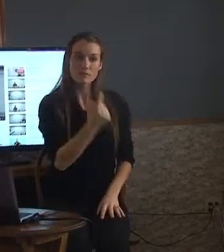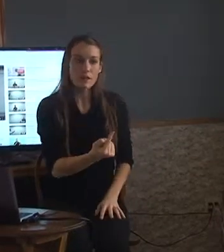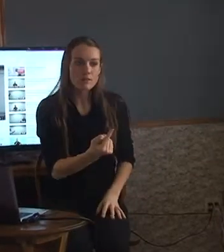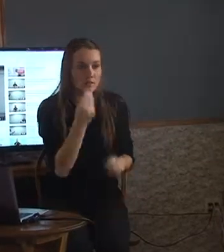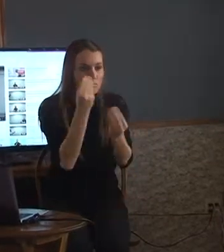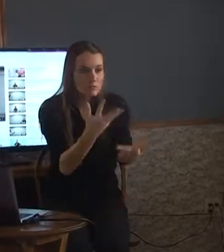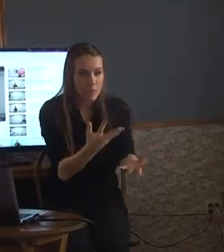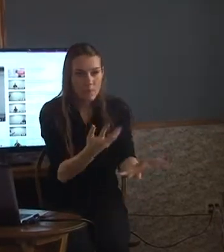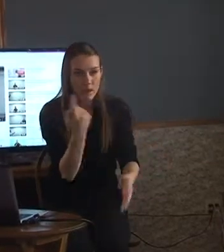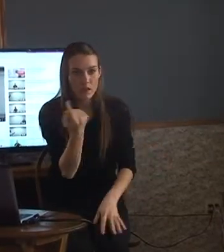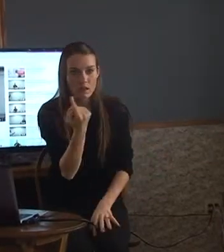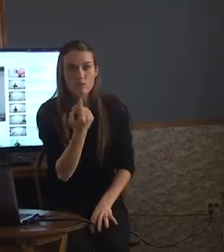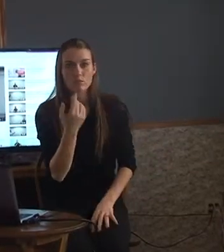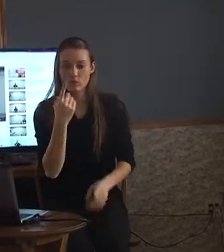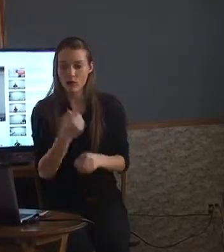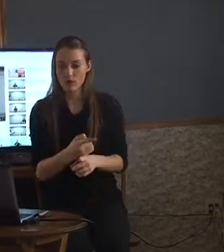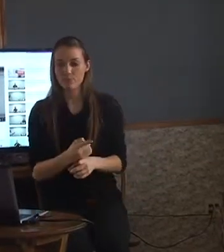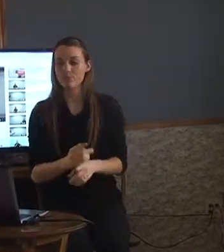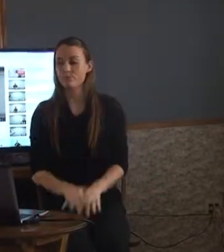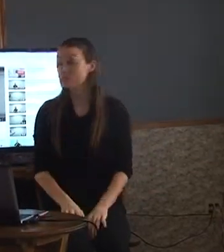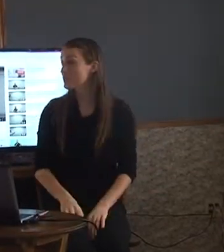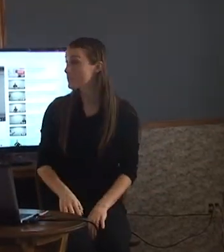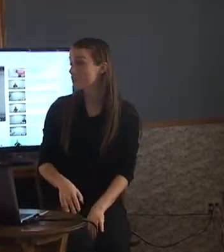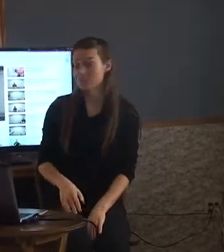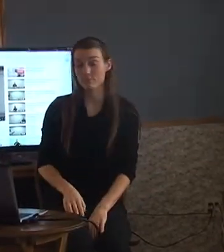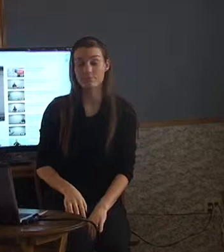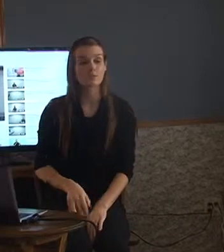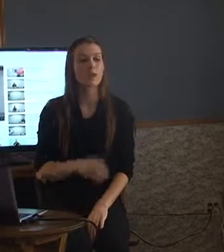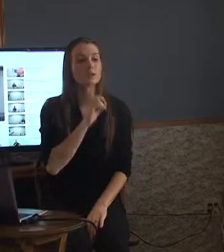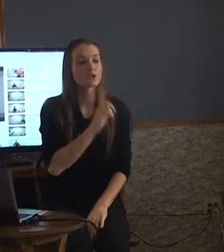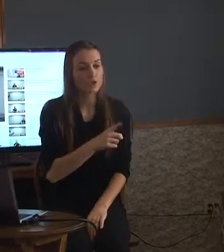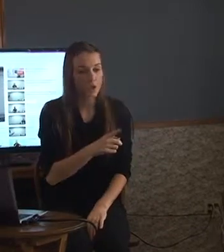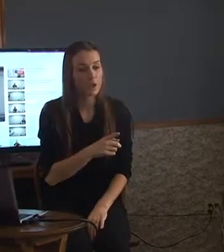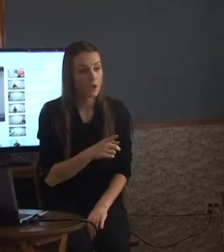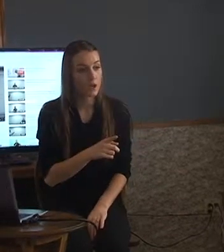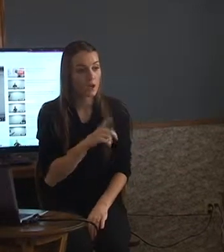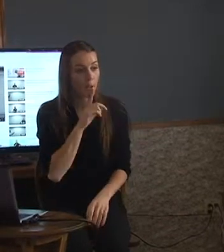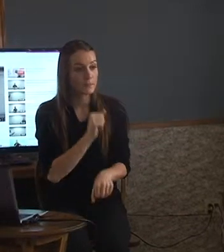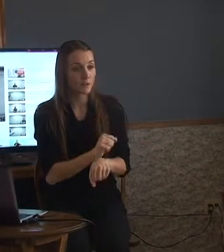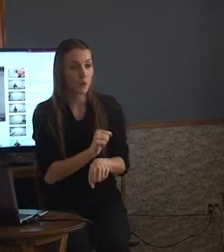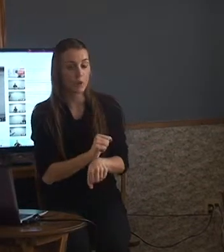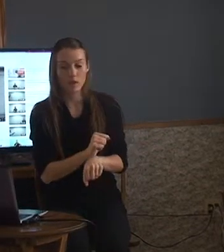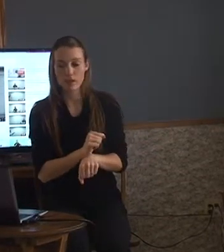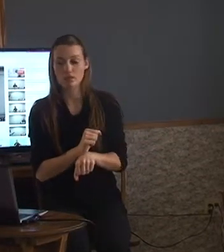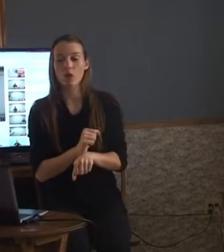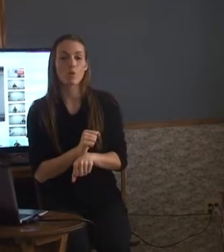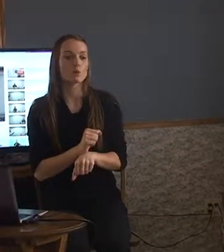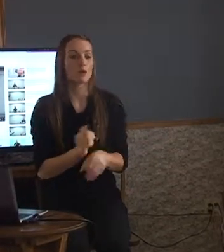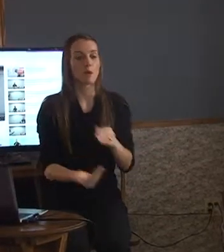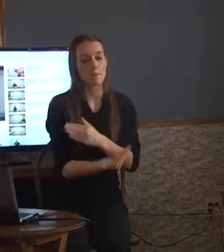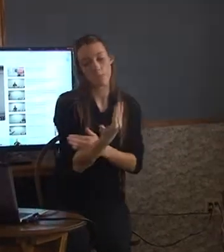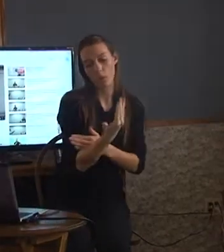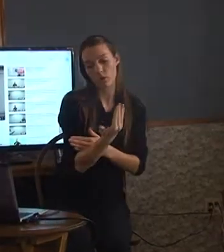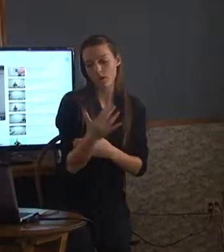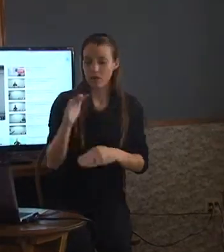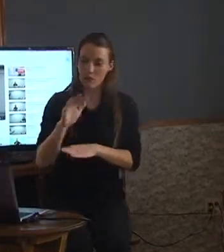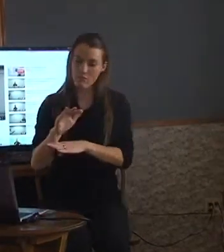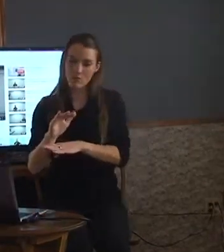Sure, absolutely. Now, I don't mean like morning, afternoon, night, but I mean like 3:30 versus